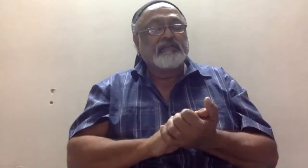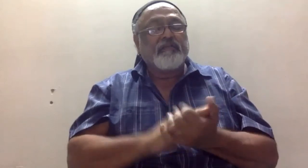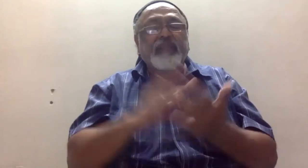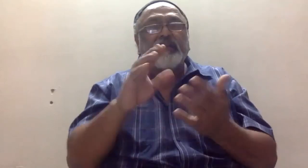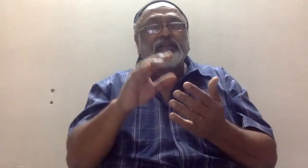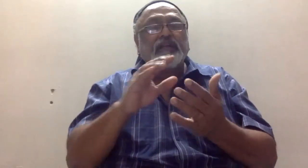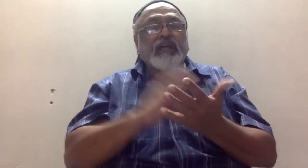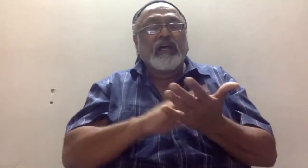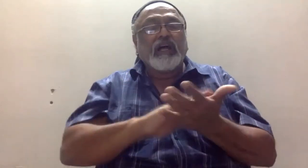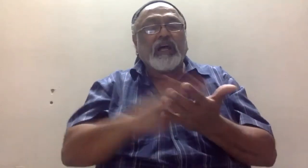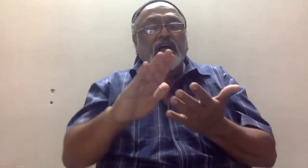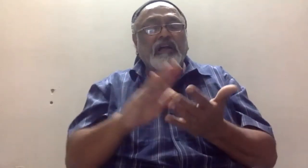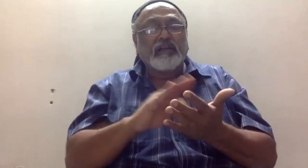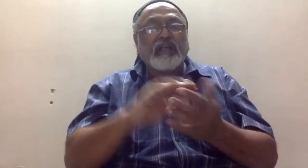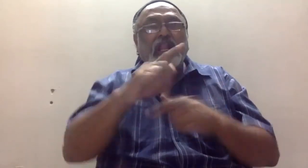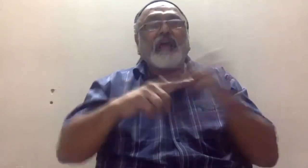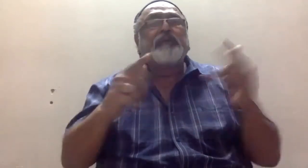languages were used were in reference to their caste.